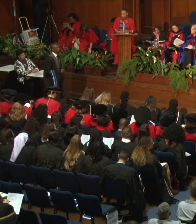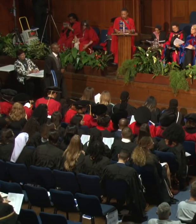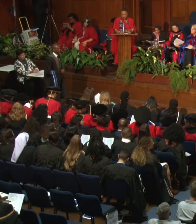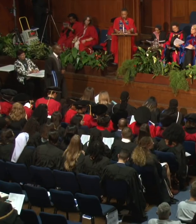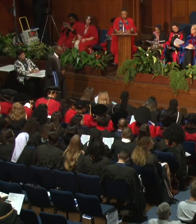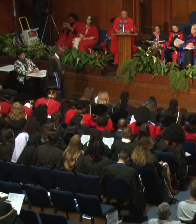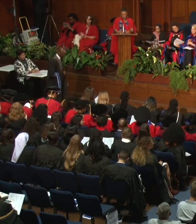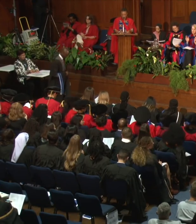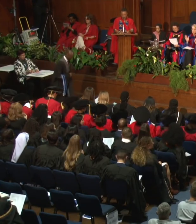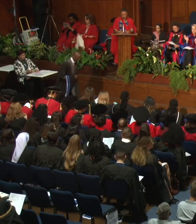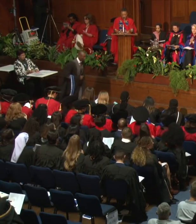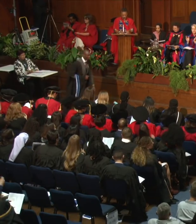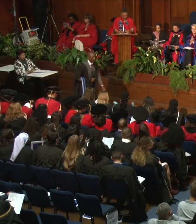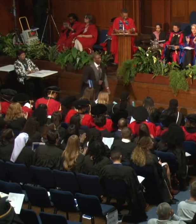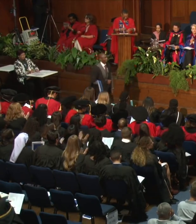Sipiwosake Bengu.